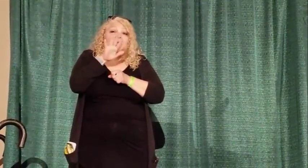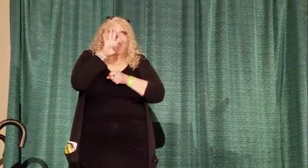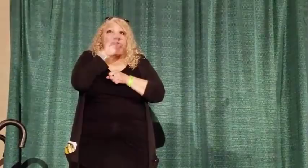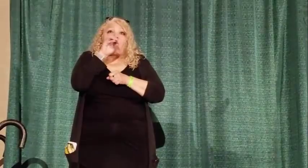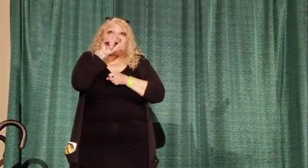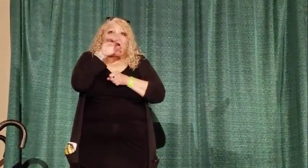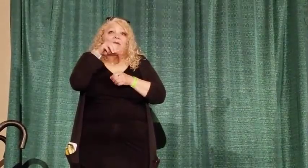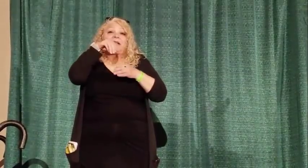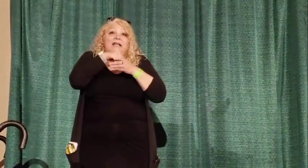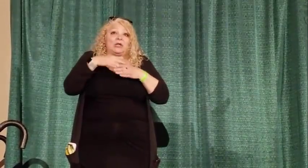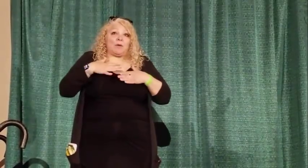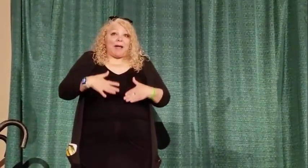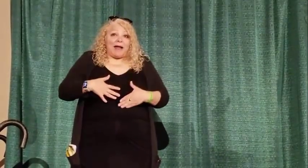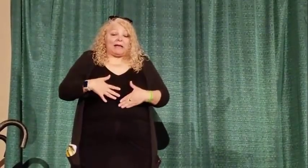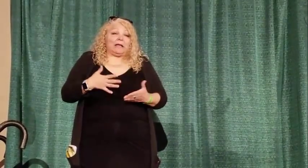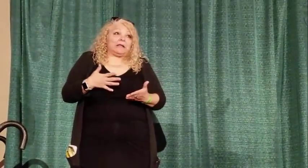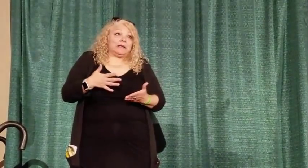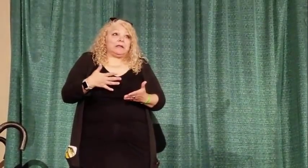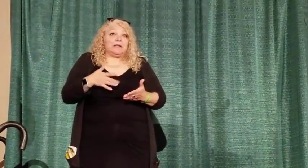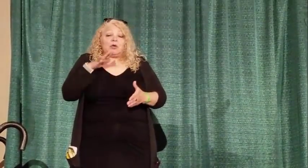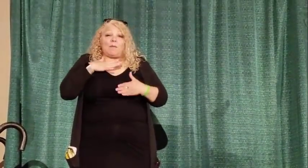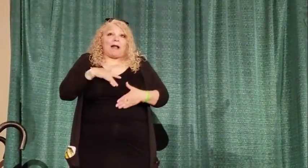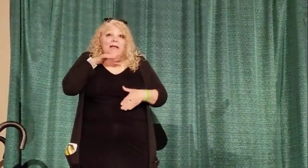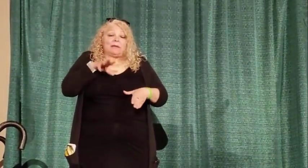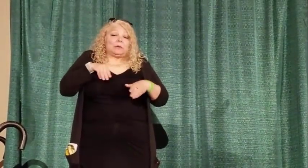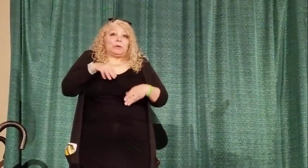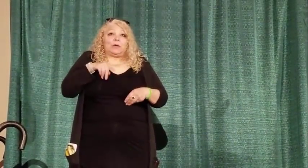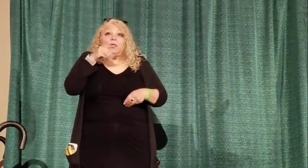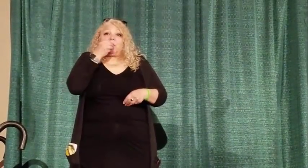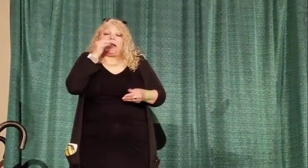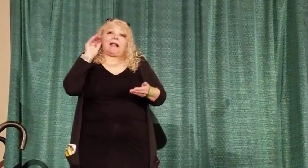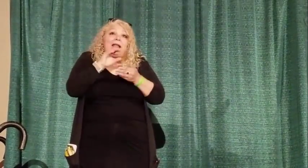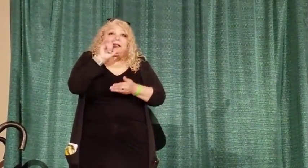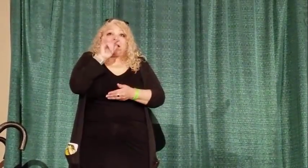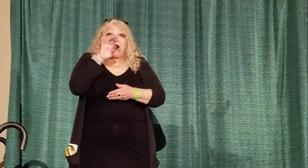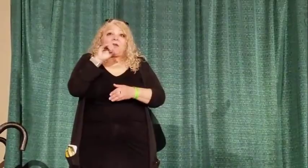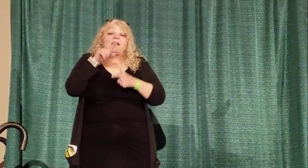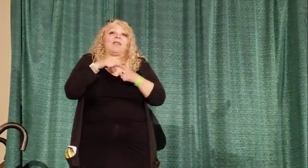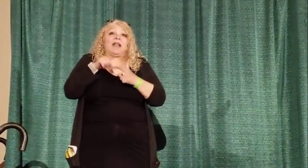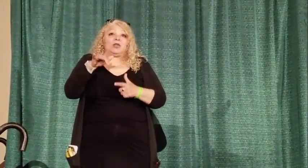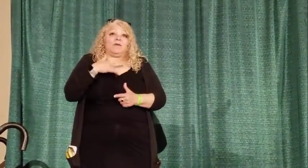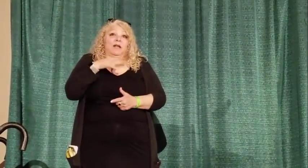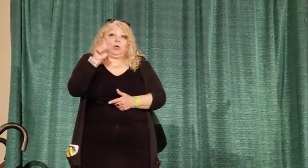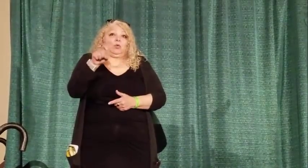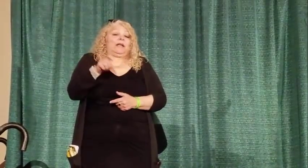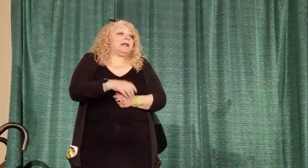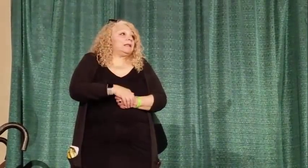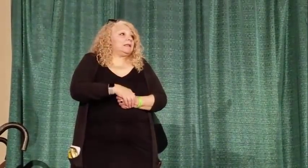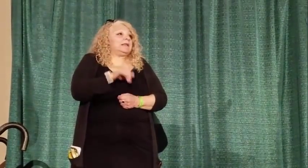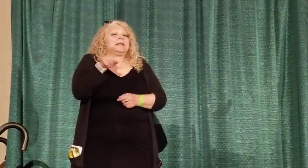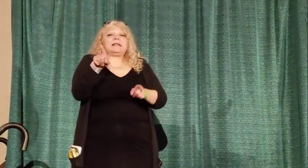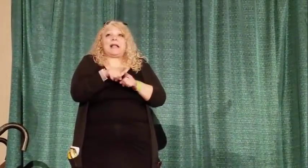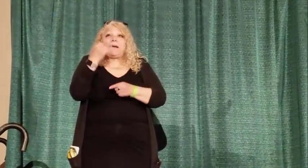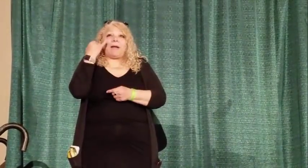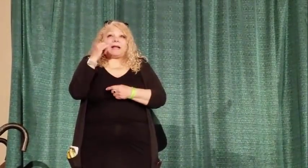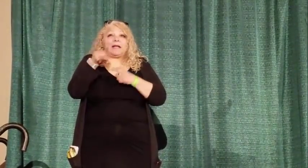into you from the nuts and seeds. So you're naturally consuming less calories than you actually felt you ate. The same thing